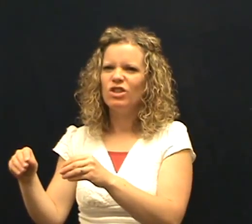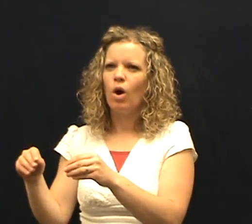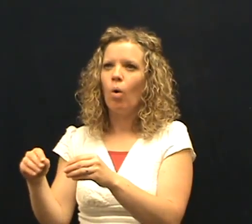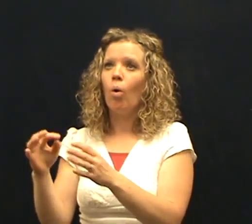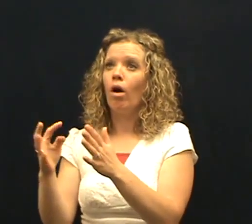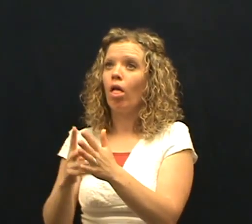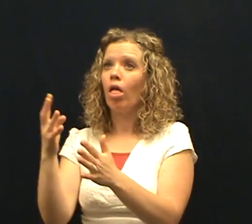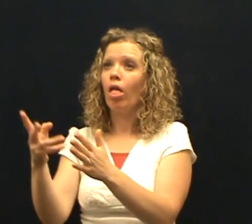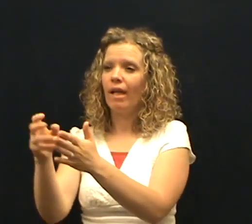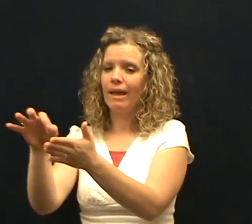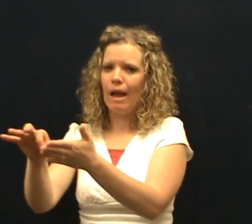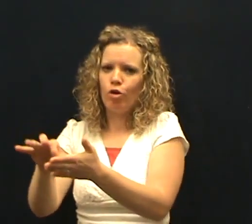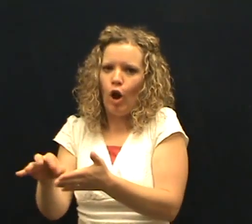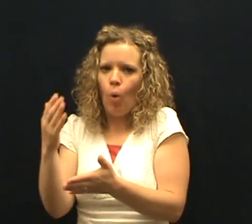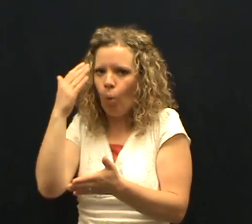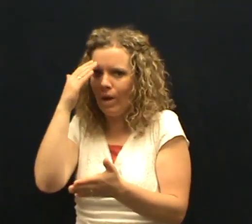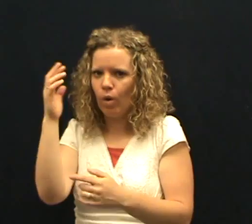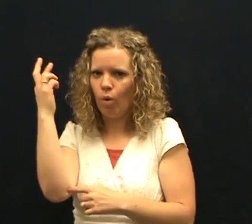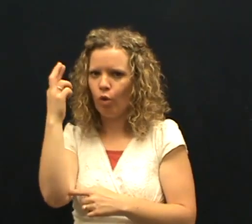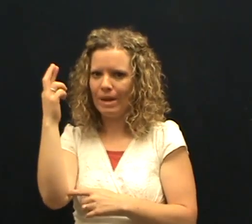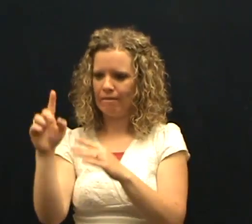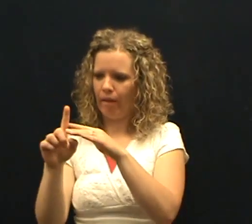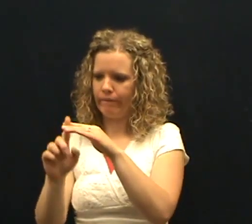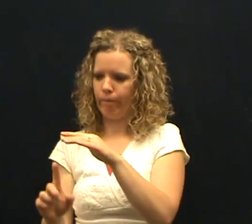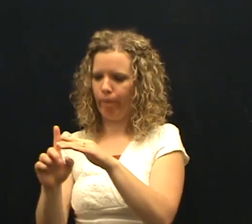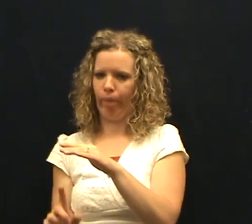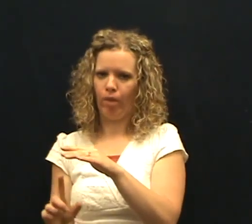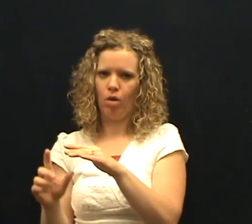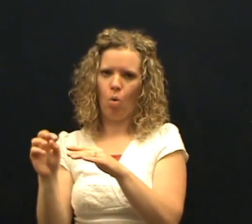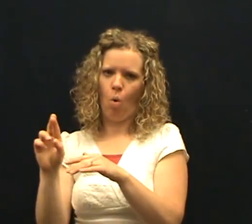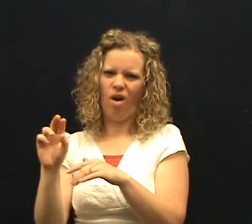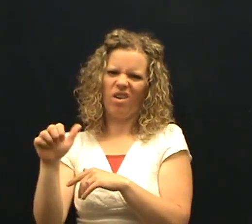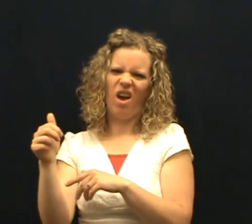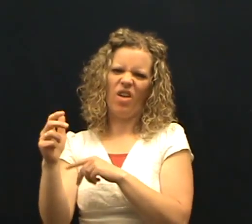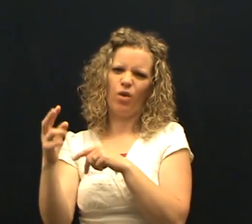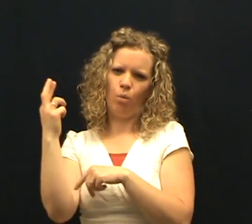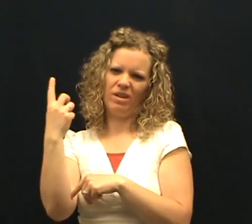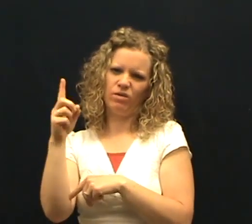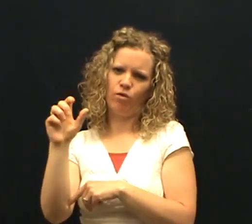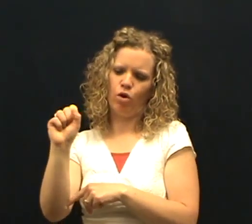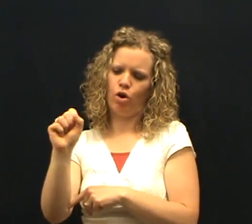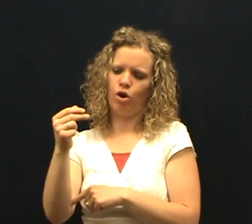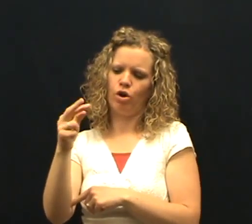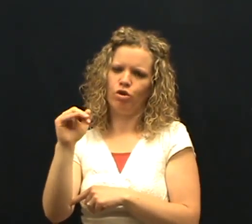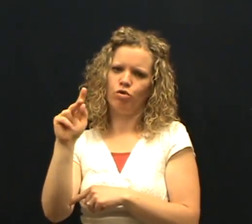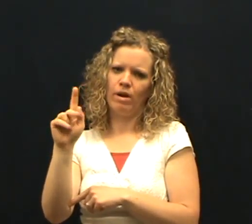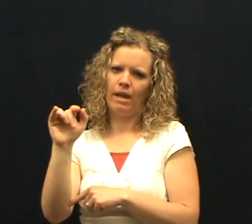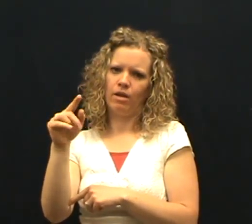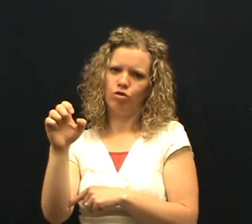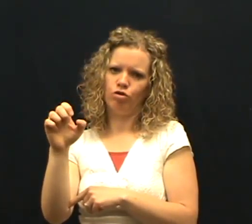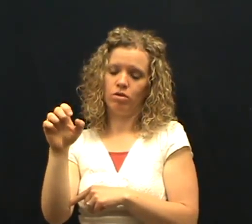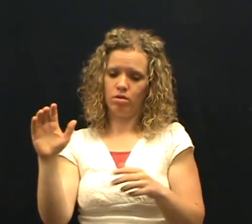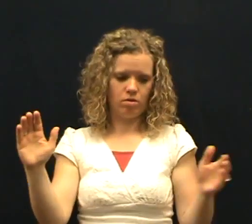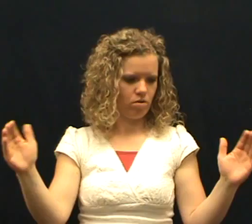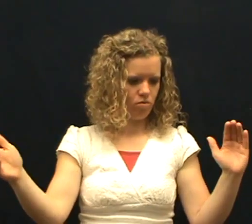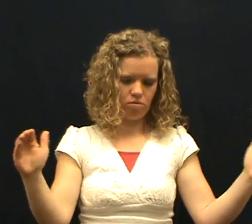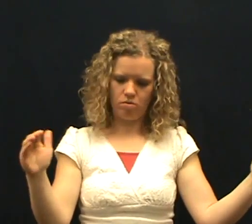from misappropriation or other types of shrinkage. So there's much better control through a perpetual